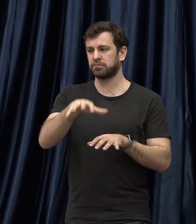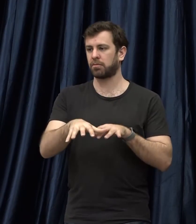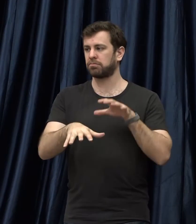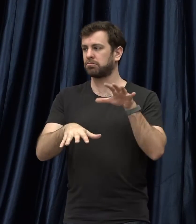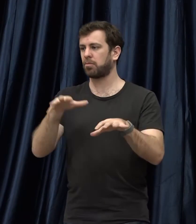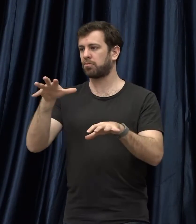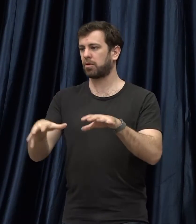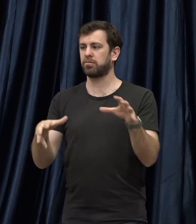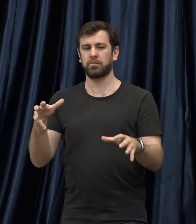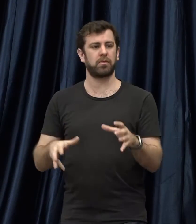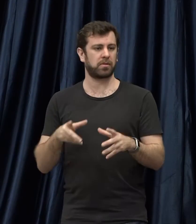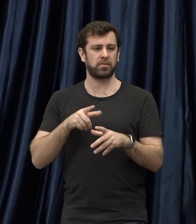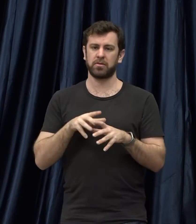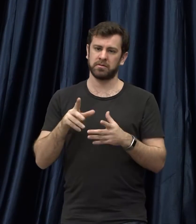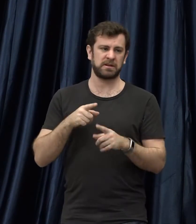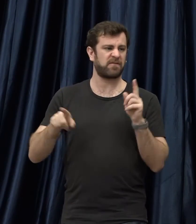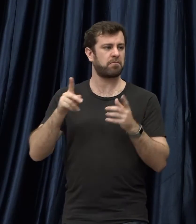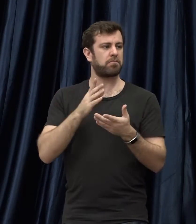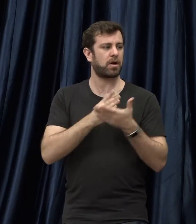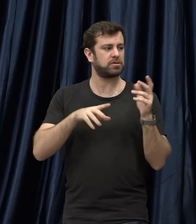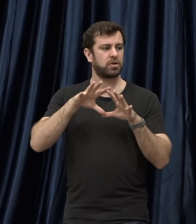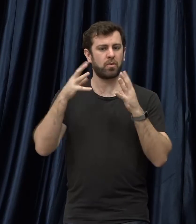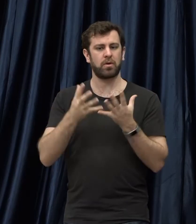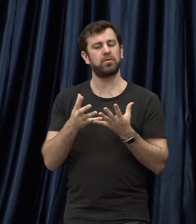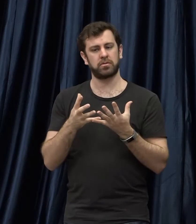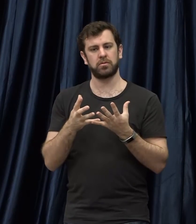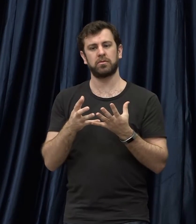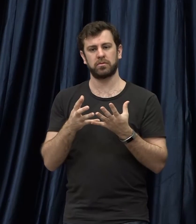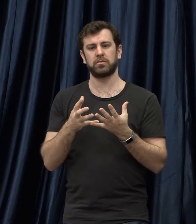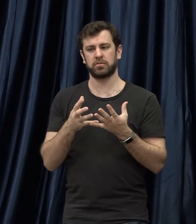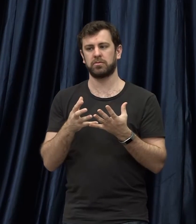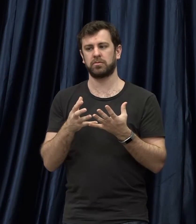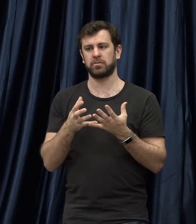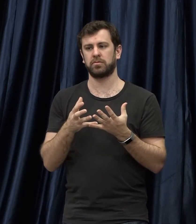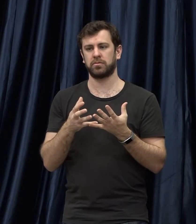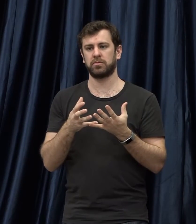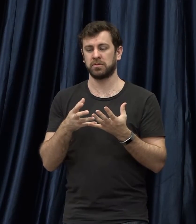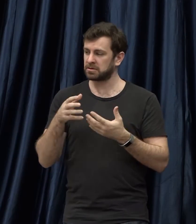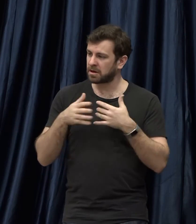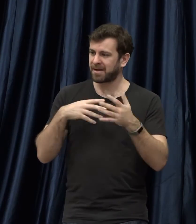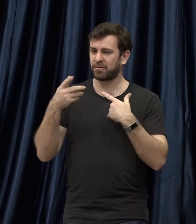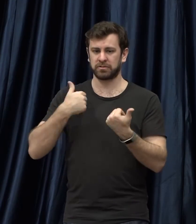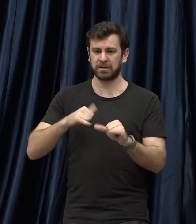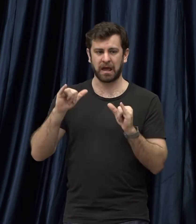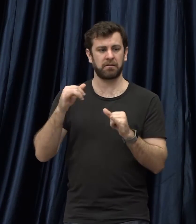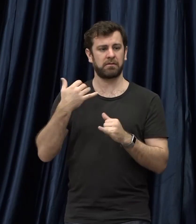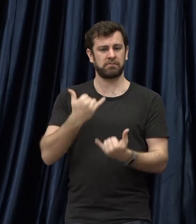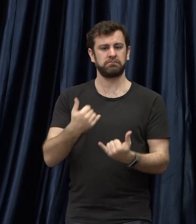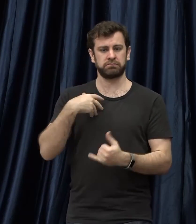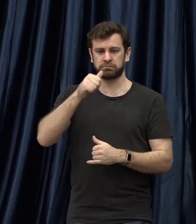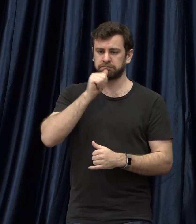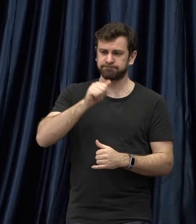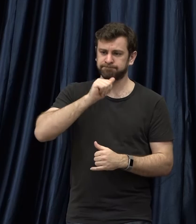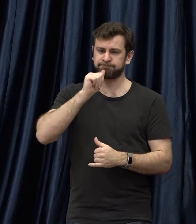even though we are in strife. It is that feeling, insha'Allah, that will rise us up out of the